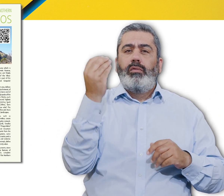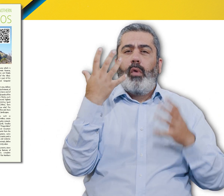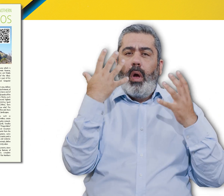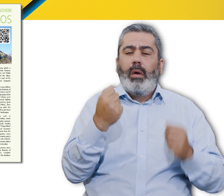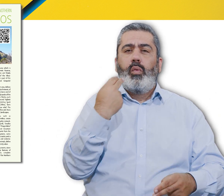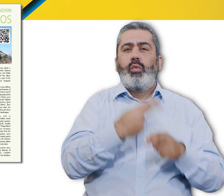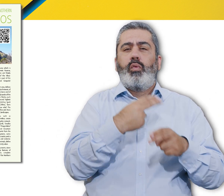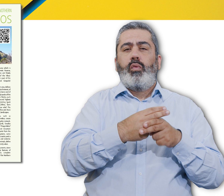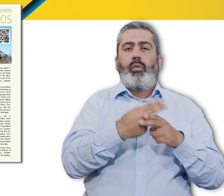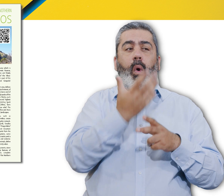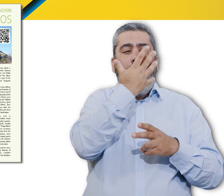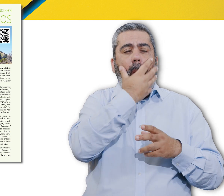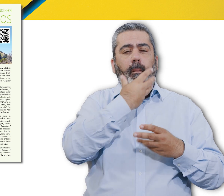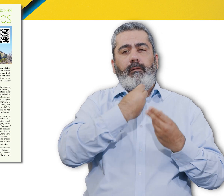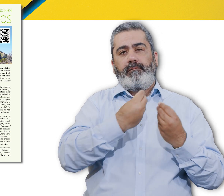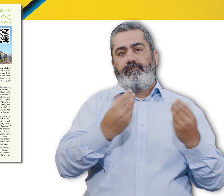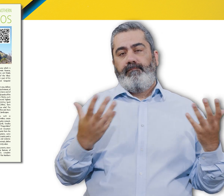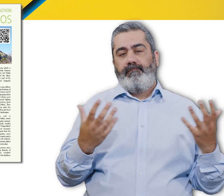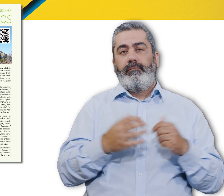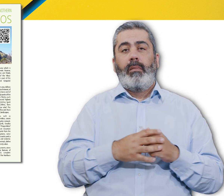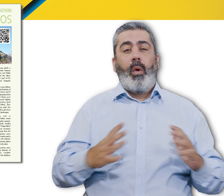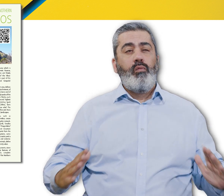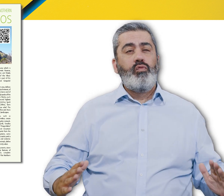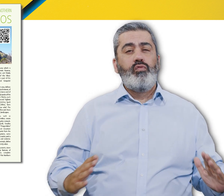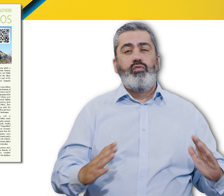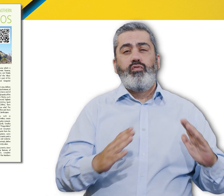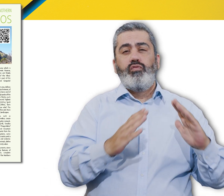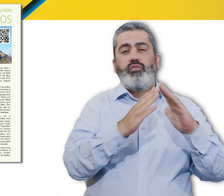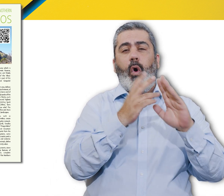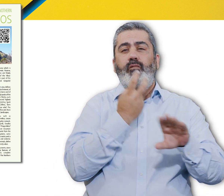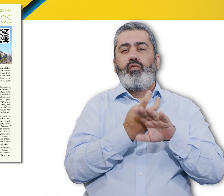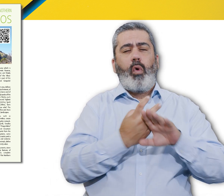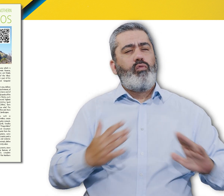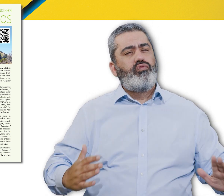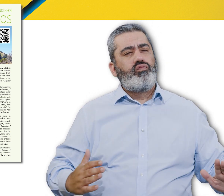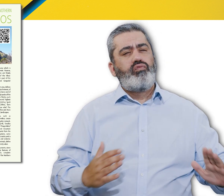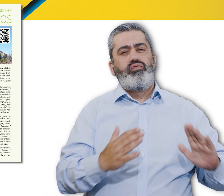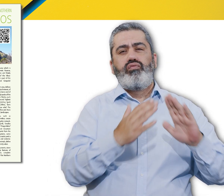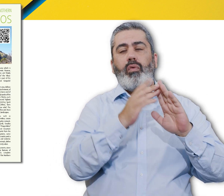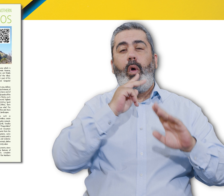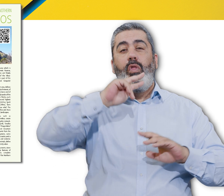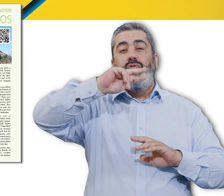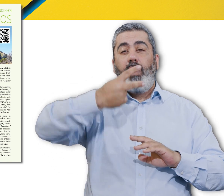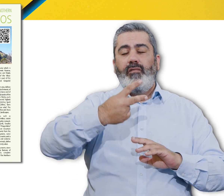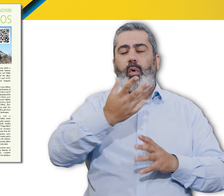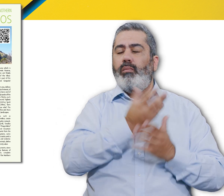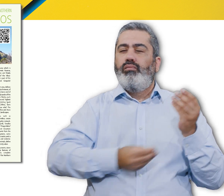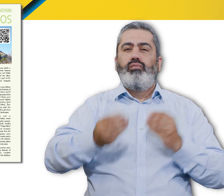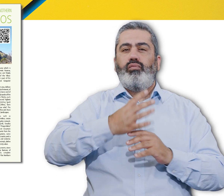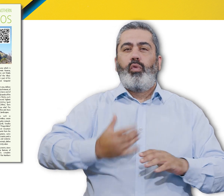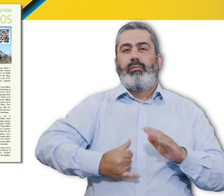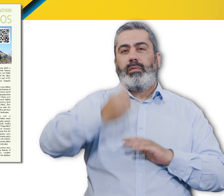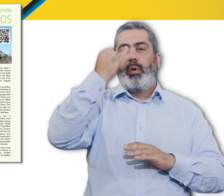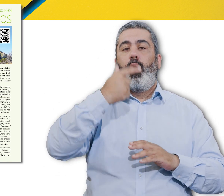network. The national park's vast area defines a place of great ecological interest, of particular cultural importance and of